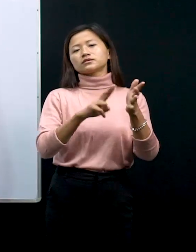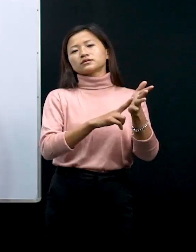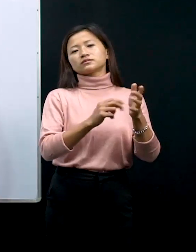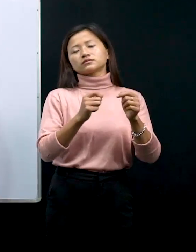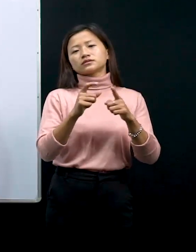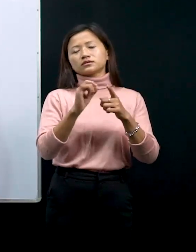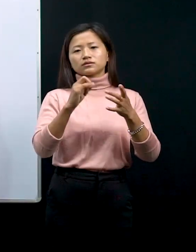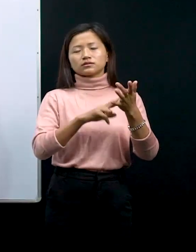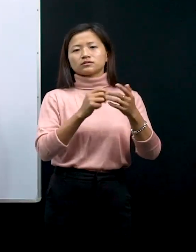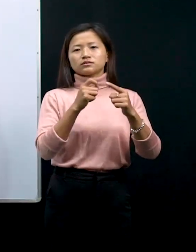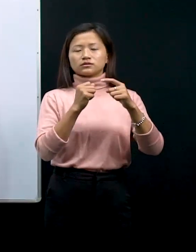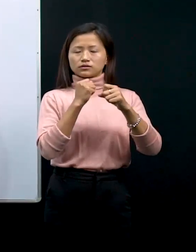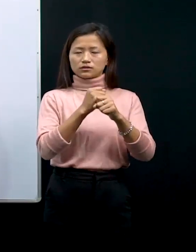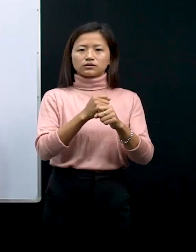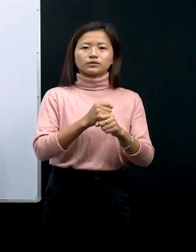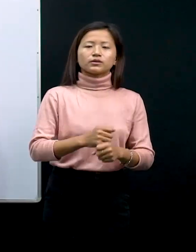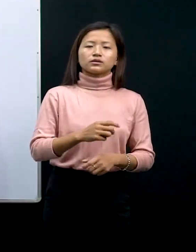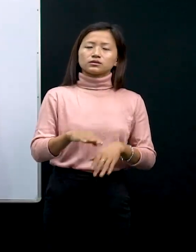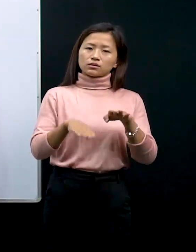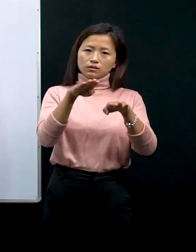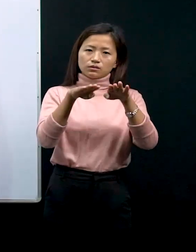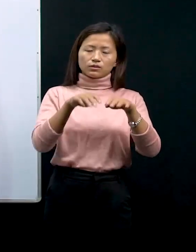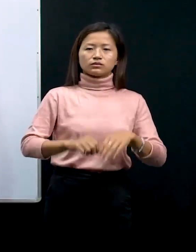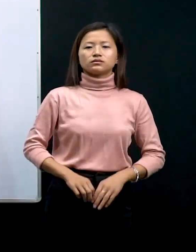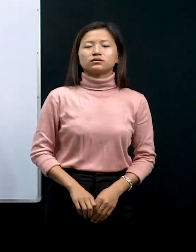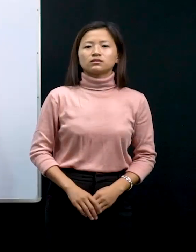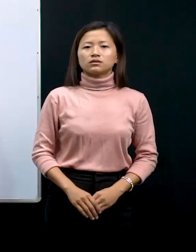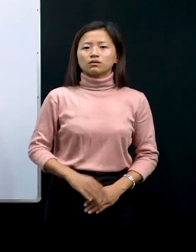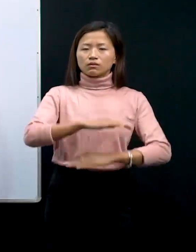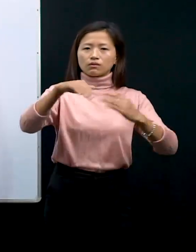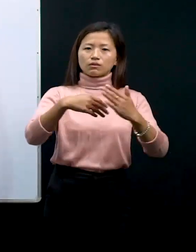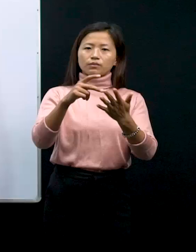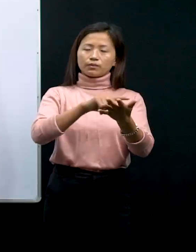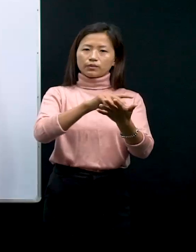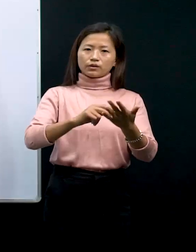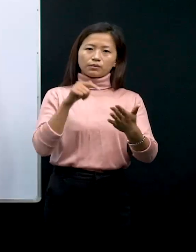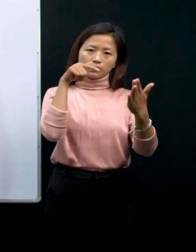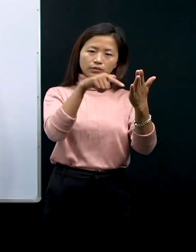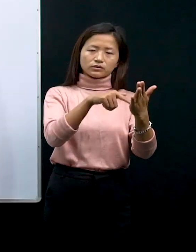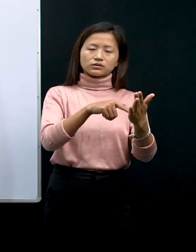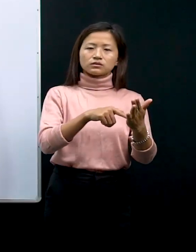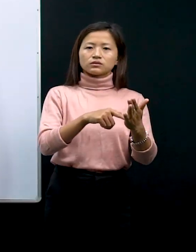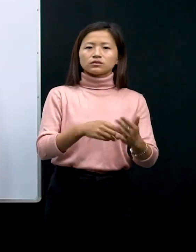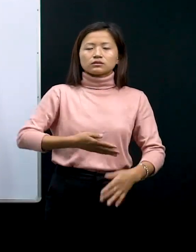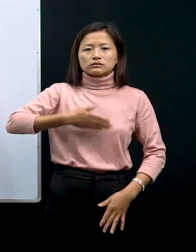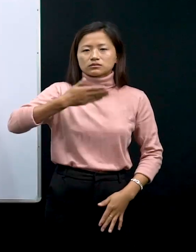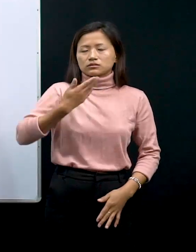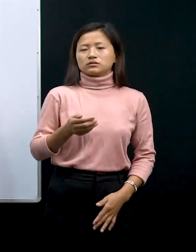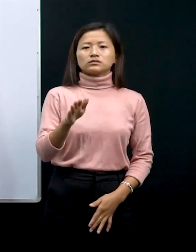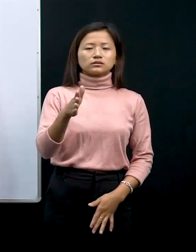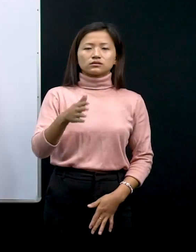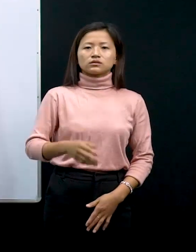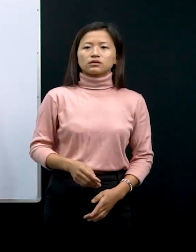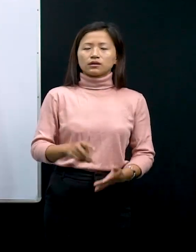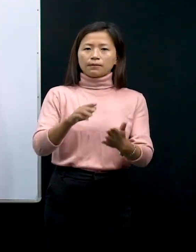to this condition, these two angles are equal. Actually, this point is not, we are not going to learn, I am not going to teach, okay? But